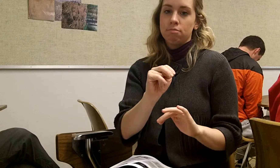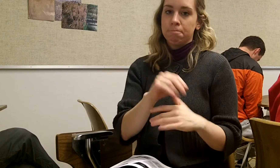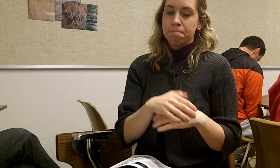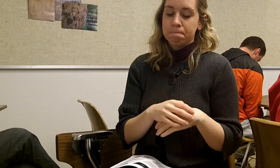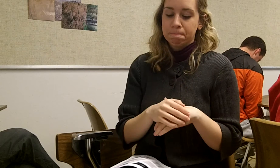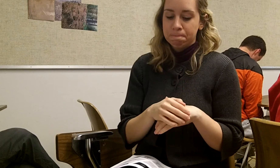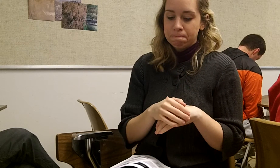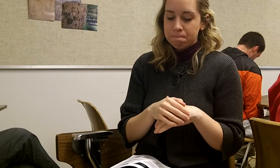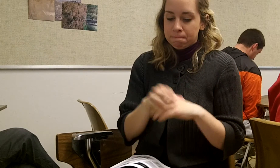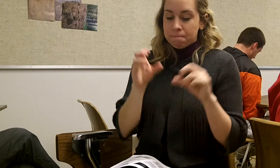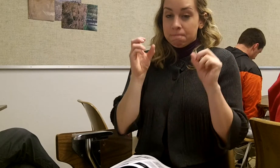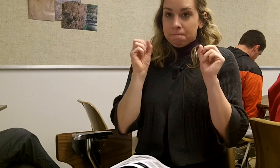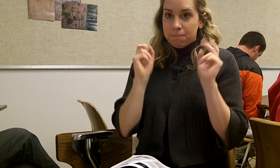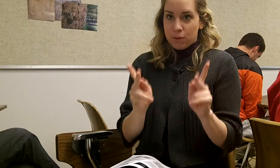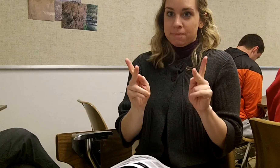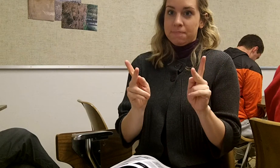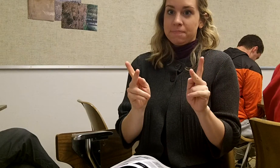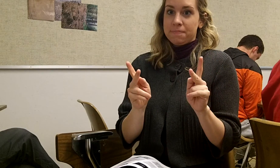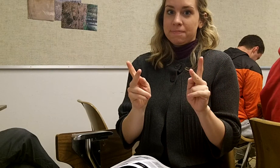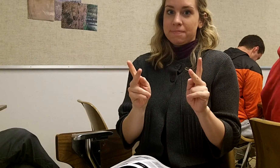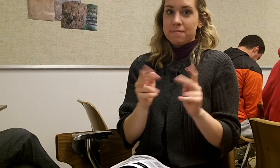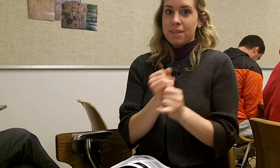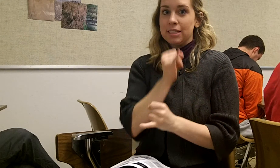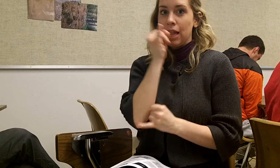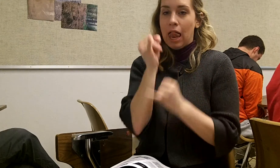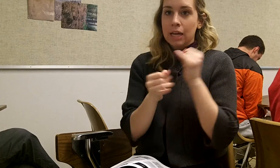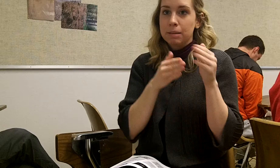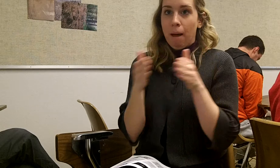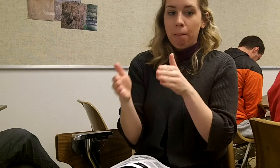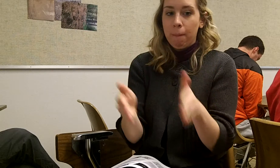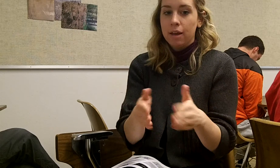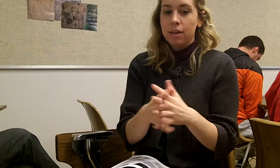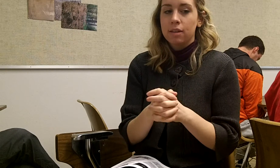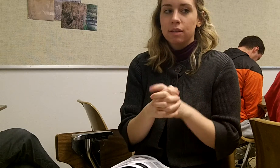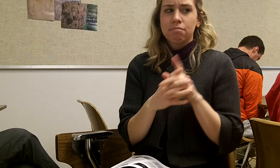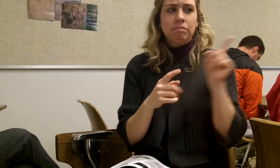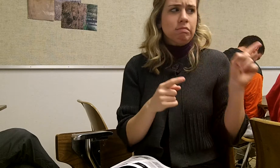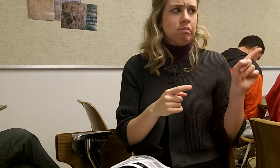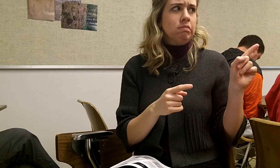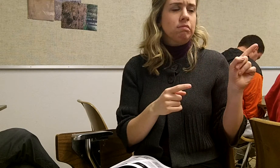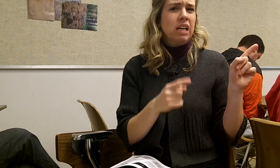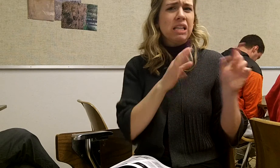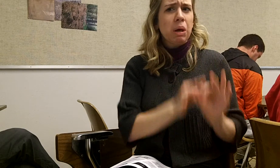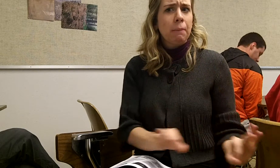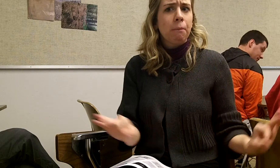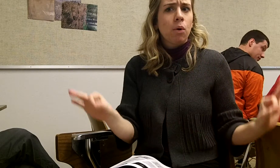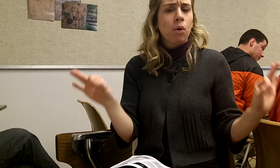All right. That's the last paragraph pathway. Yeah? Is it significant that among